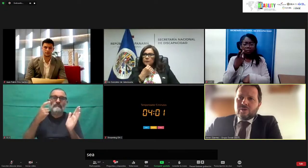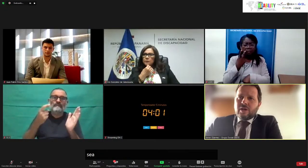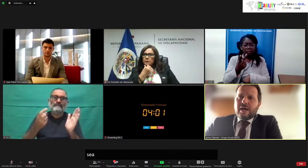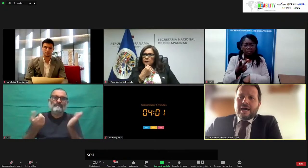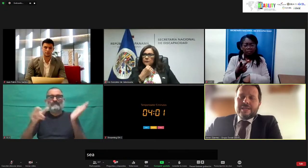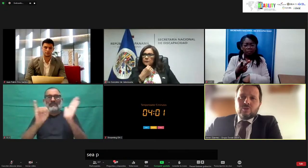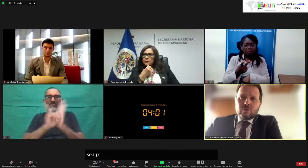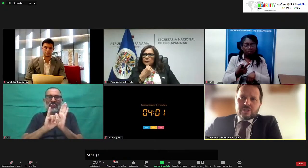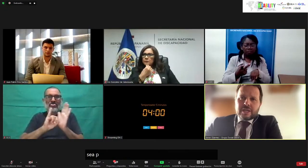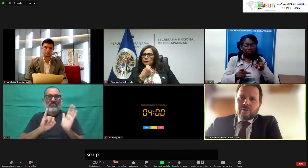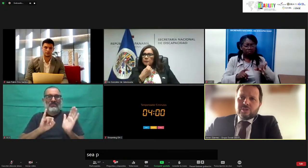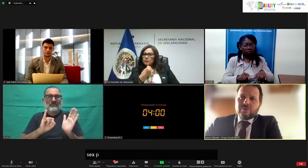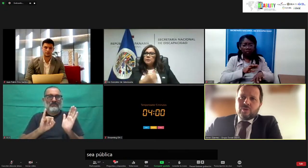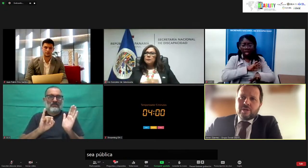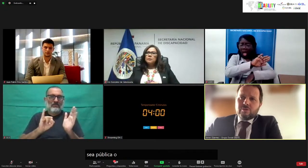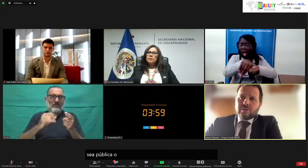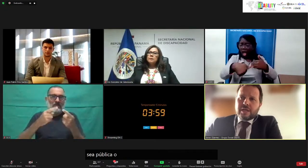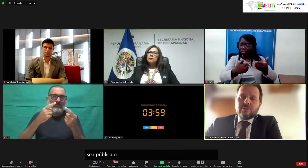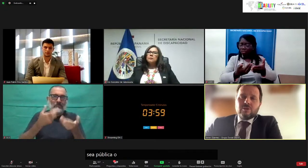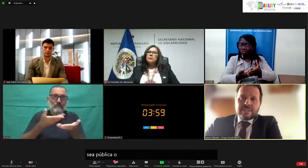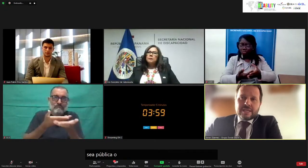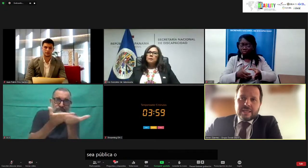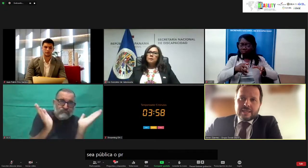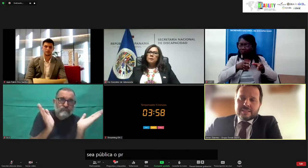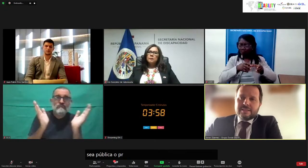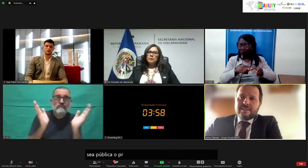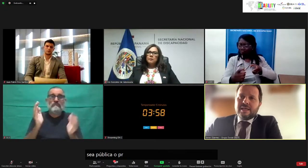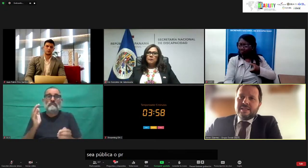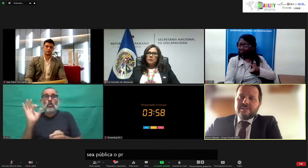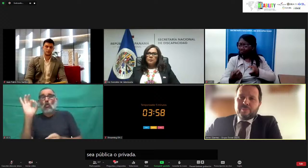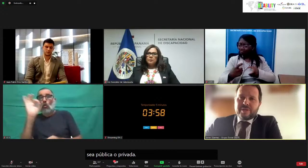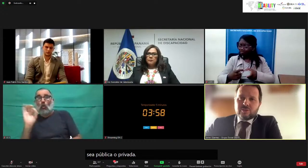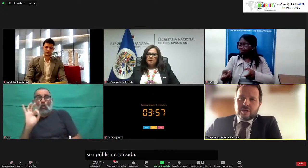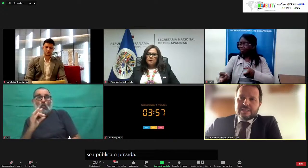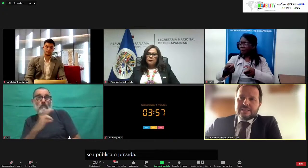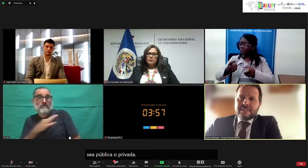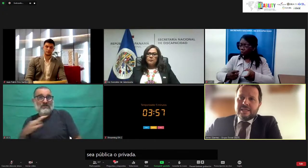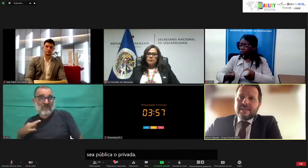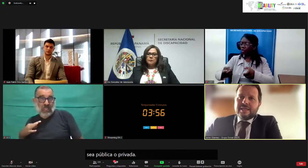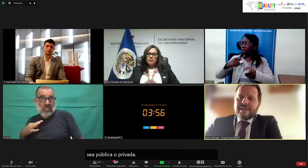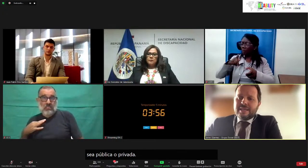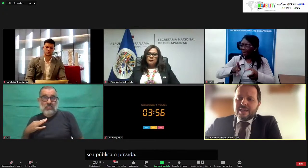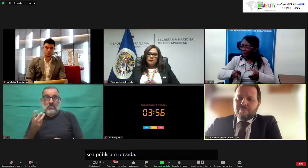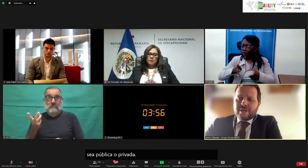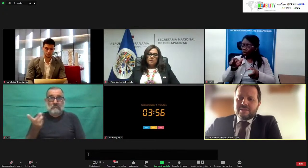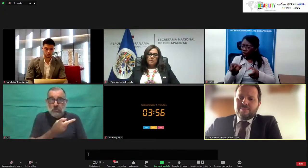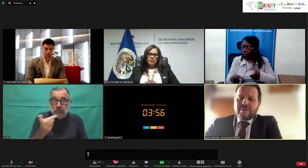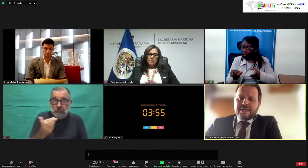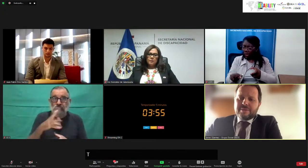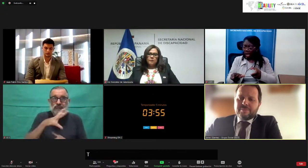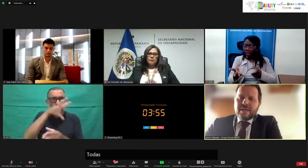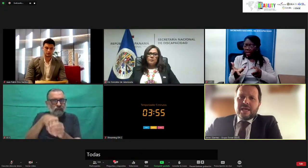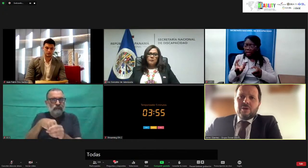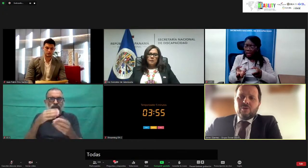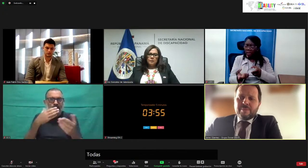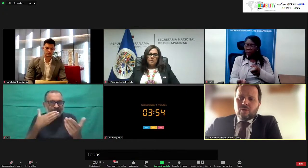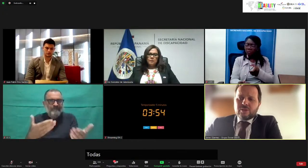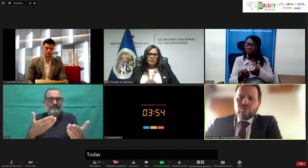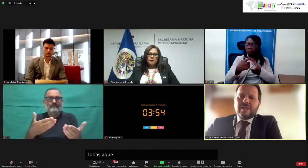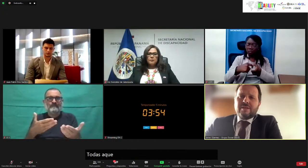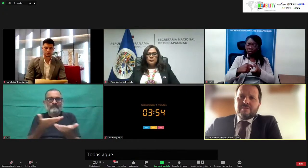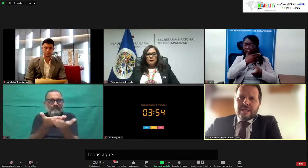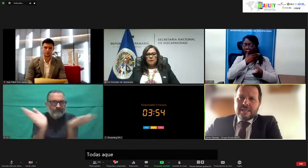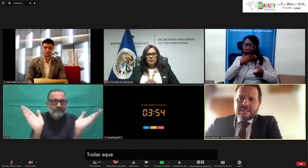articulate for the region all of these efforts all of those bodies or persons who would